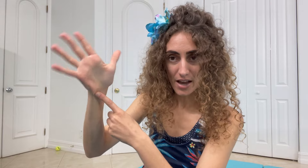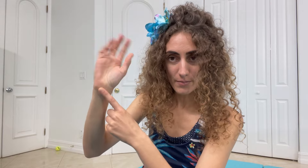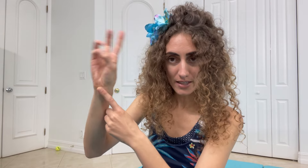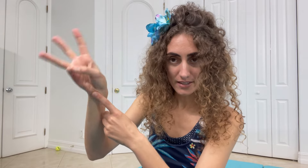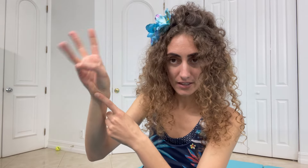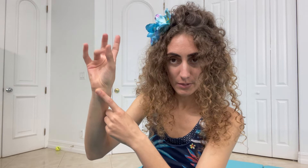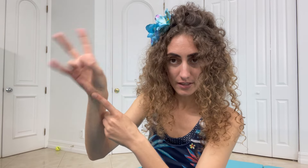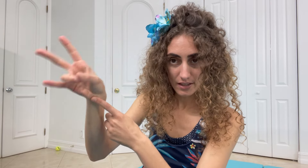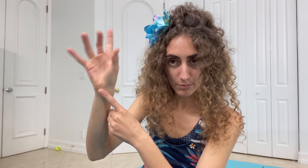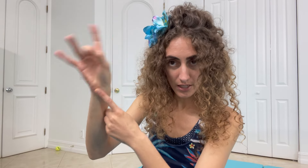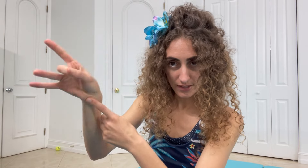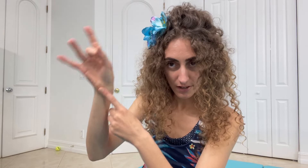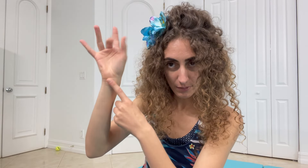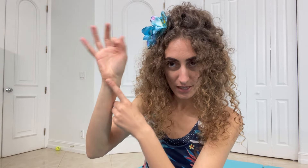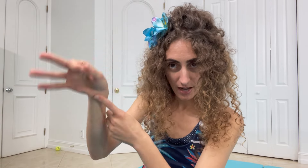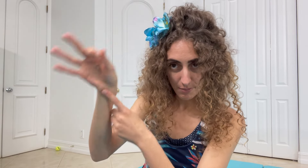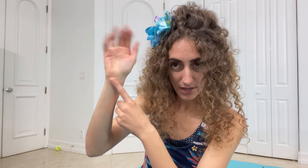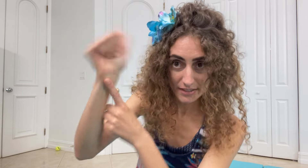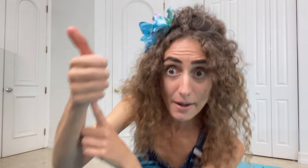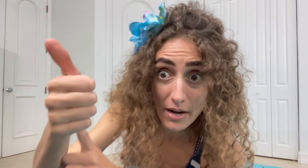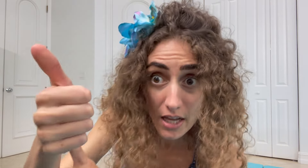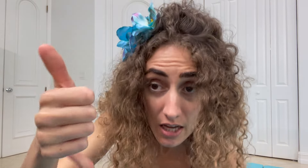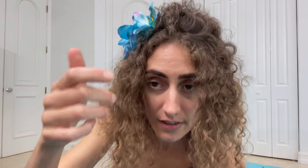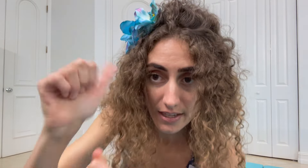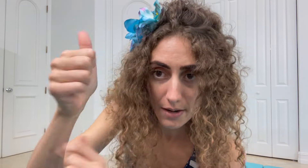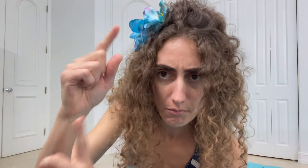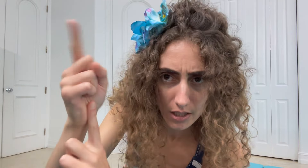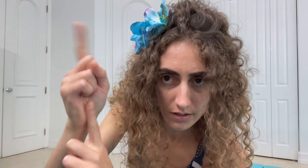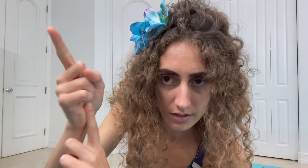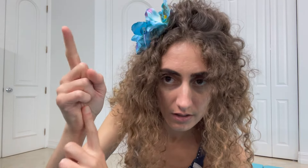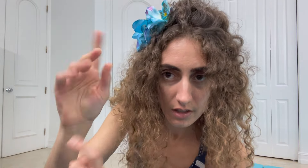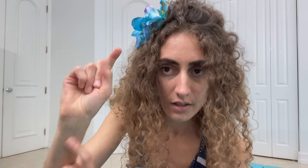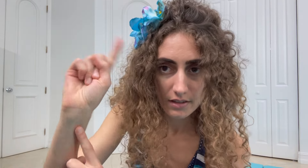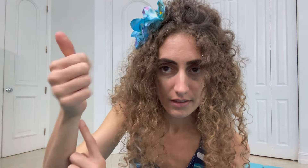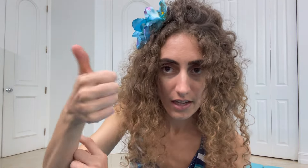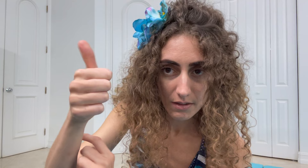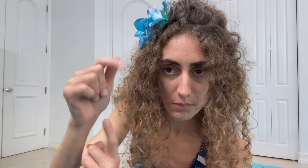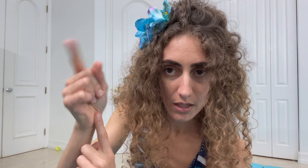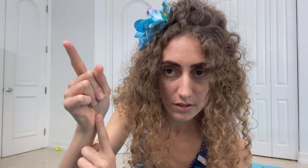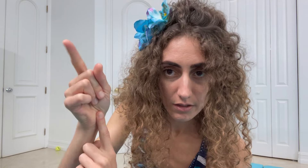5 minute, 6 minute, 7 minute, 8 minute, 9 minute, 10 minute. 10 minutes. 10 minutes.